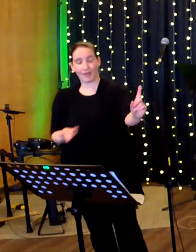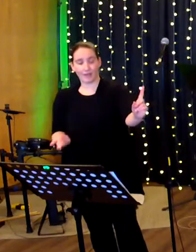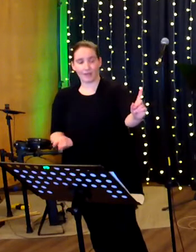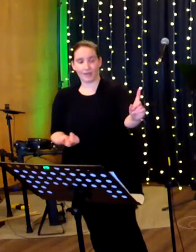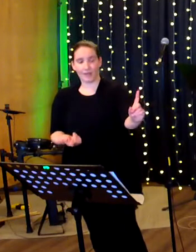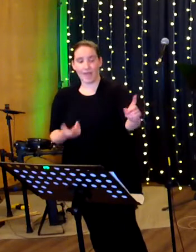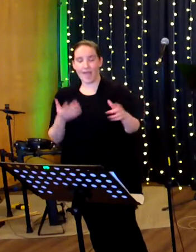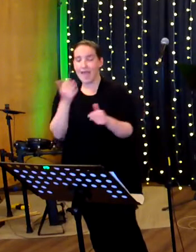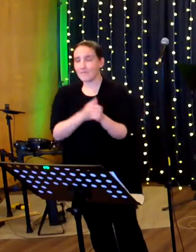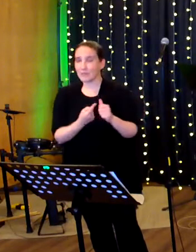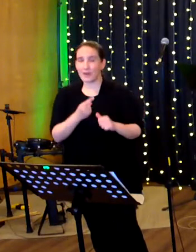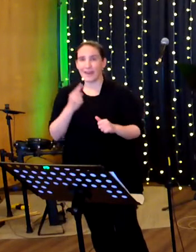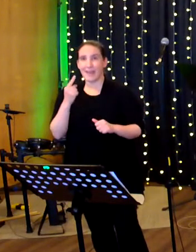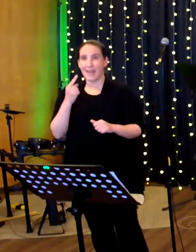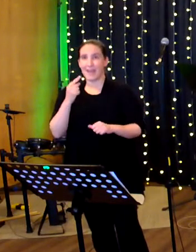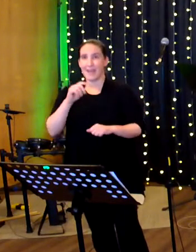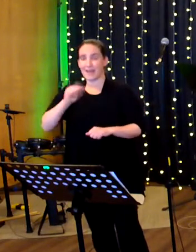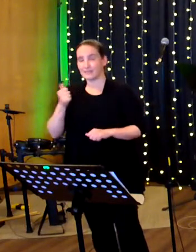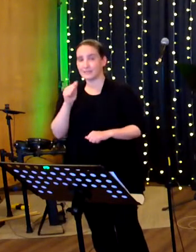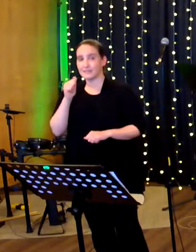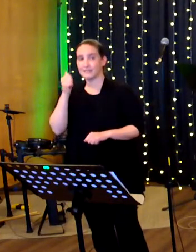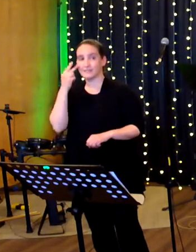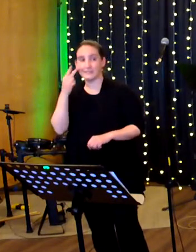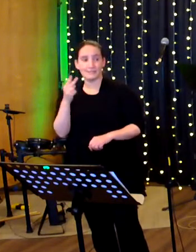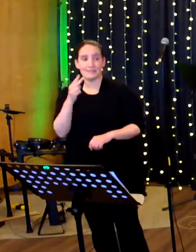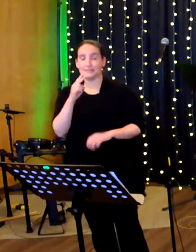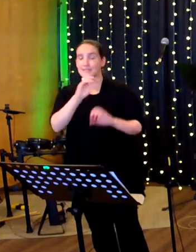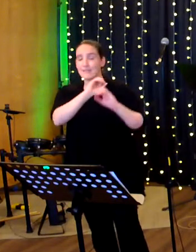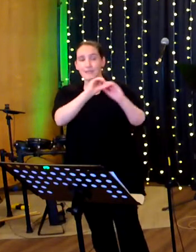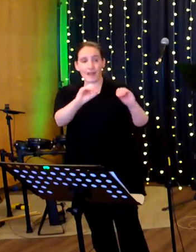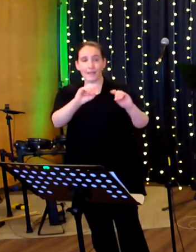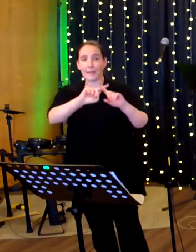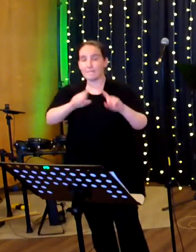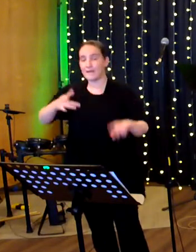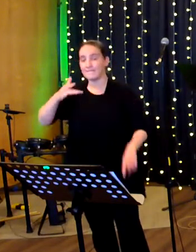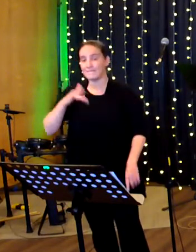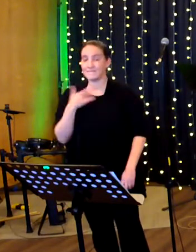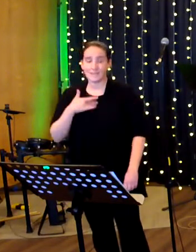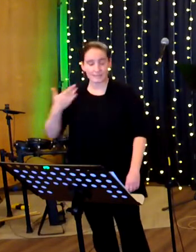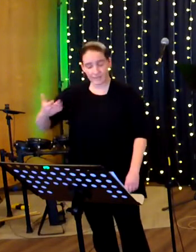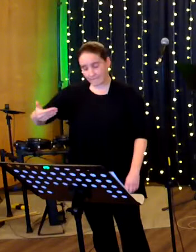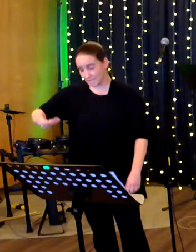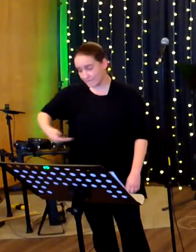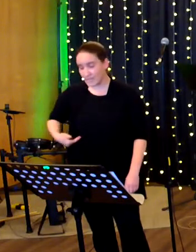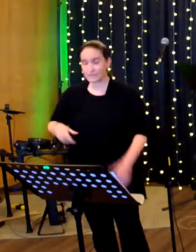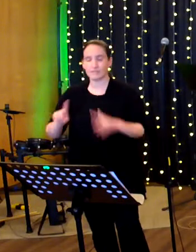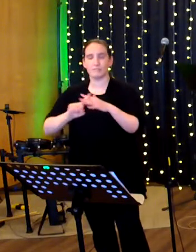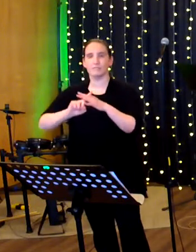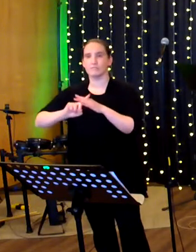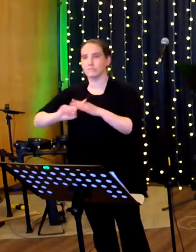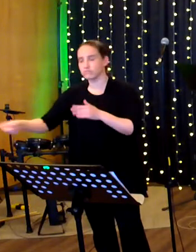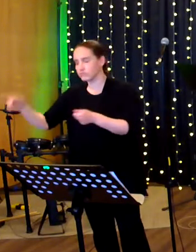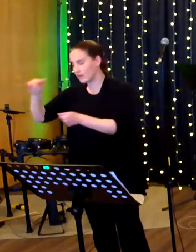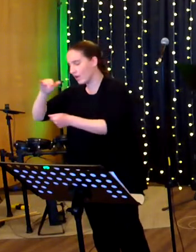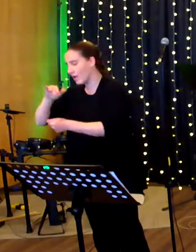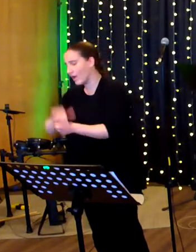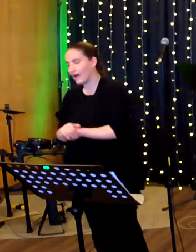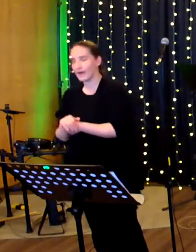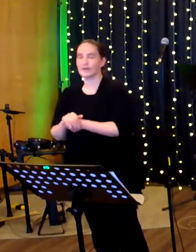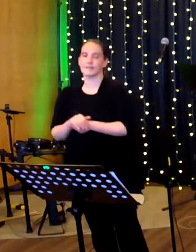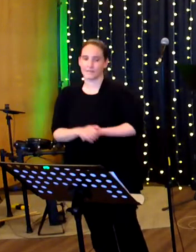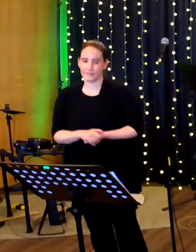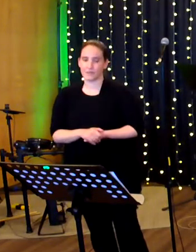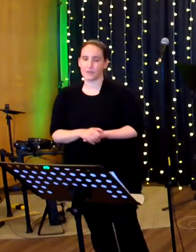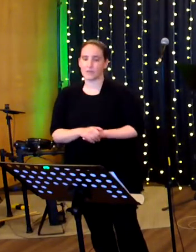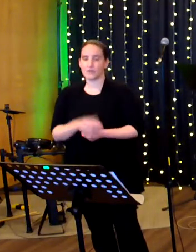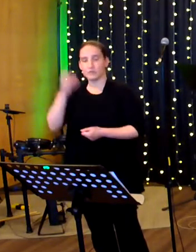They can't even see him, but they can sense that presence. And they're so overwhelmed that they run away. And so Daniel is